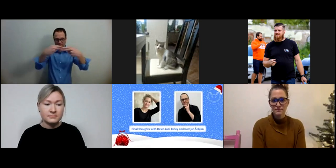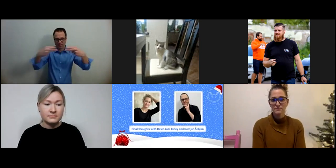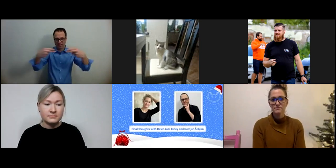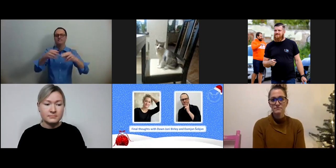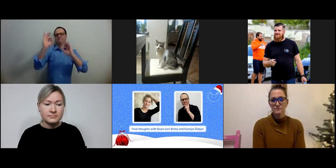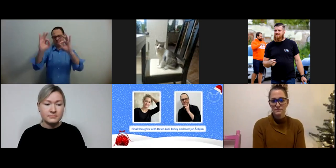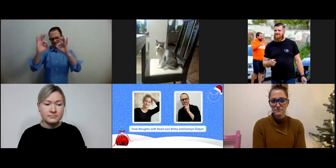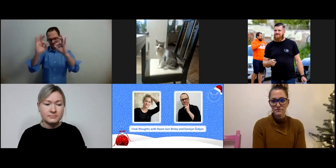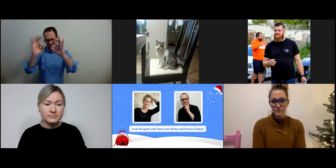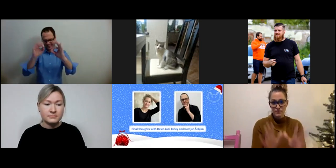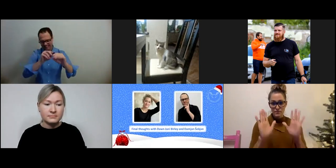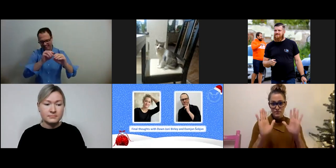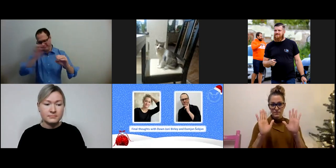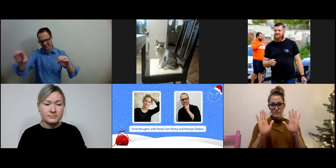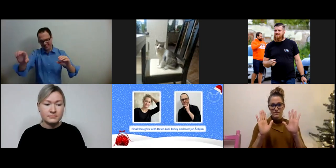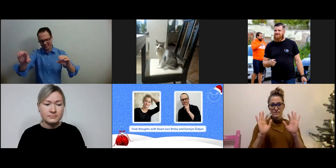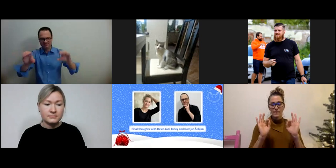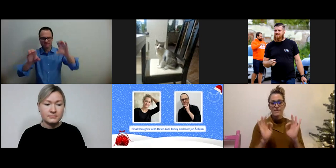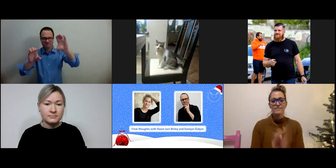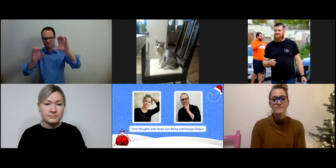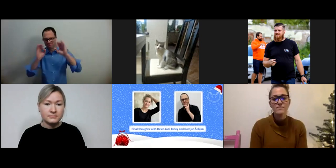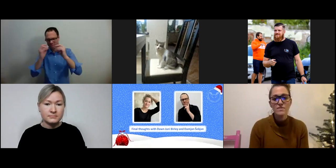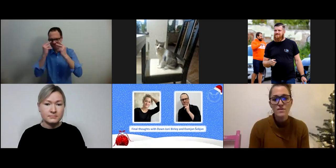Technical timeout.